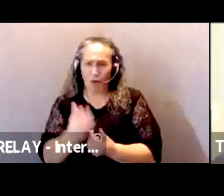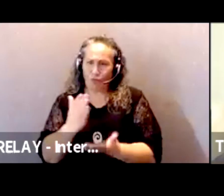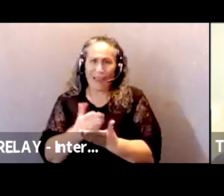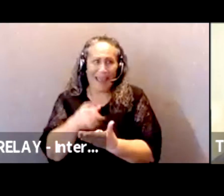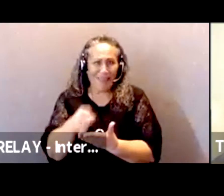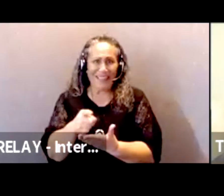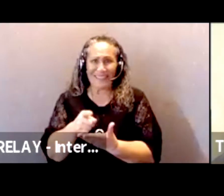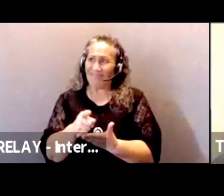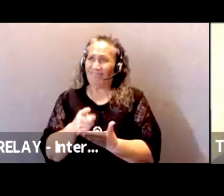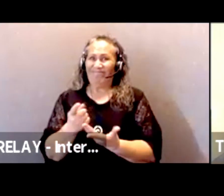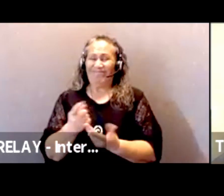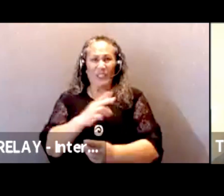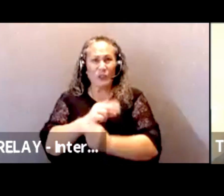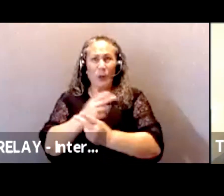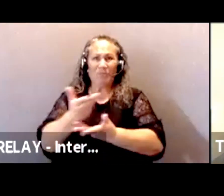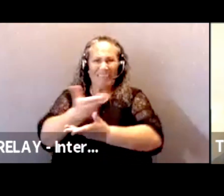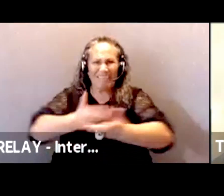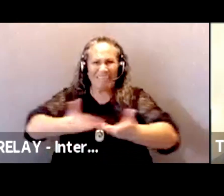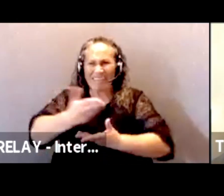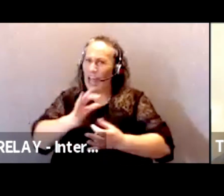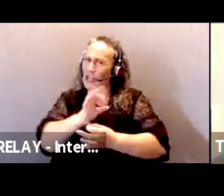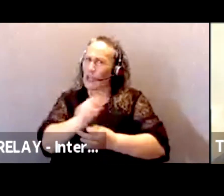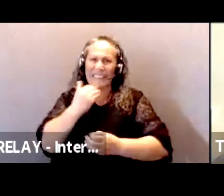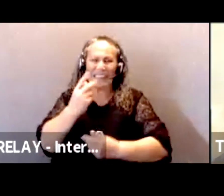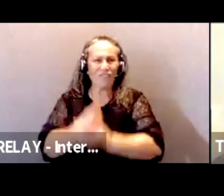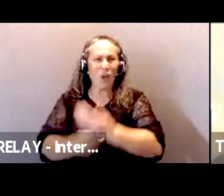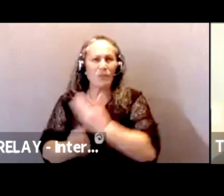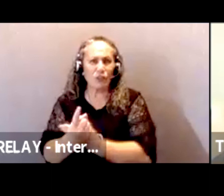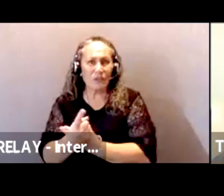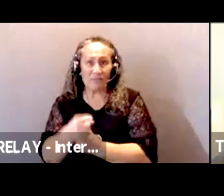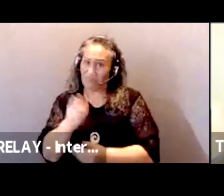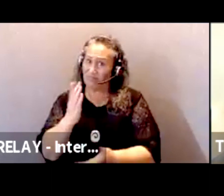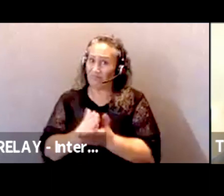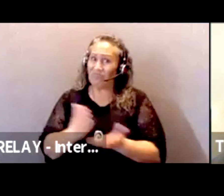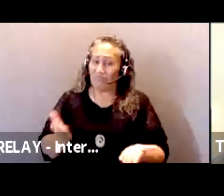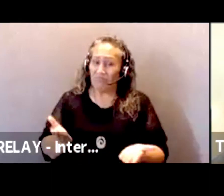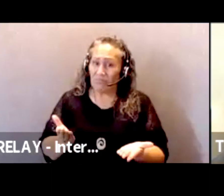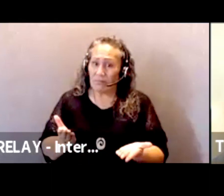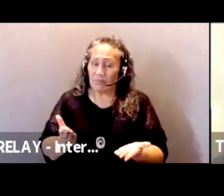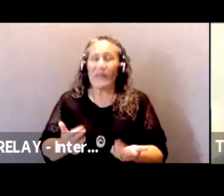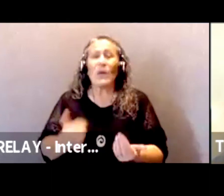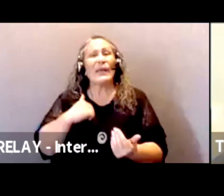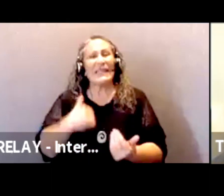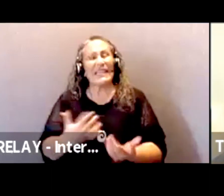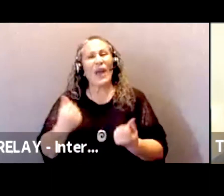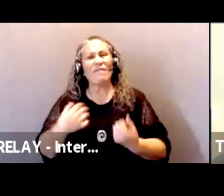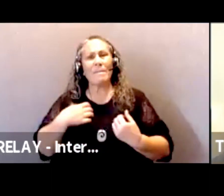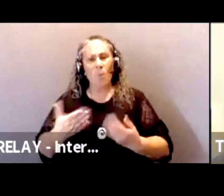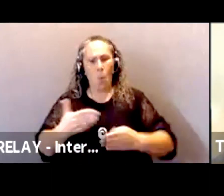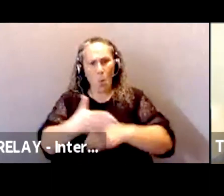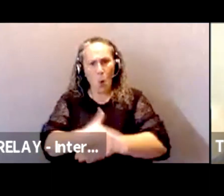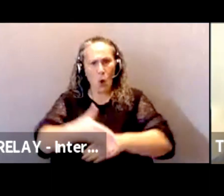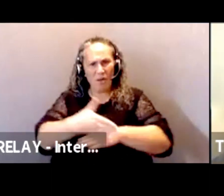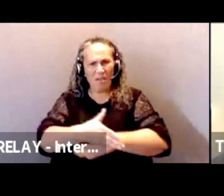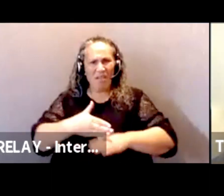sorts of opportunities in the disability community, and that's the reality. And there has to be more work done among